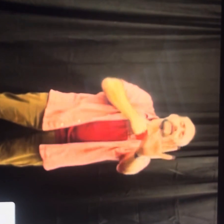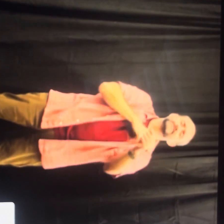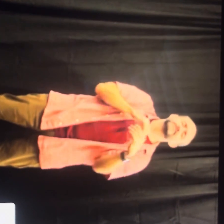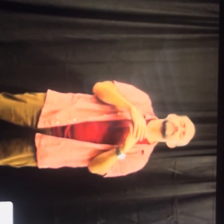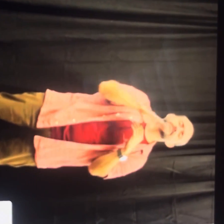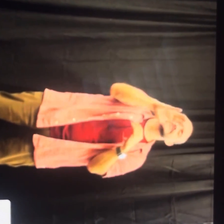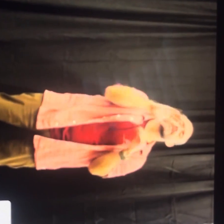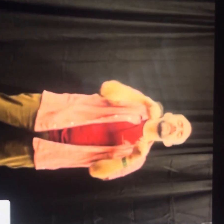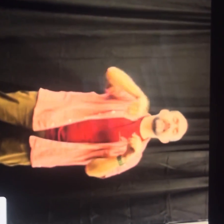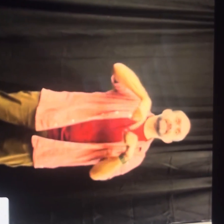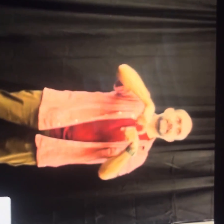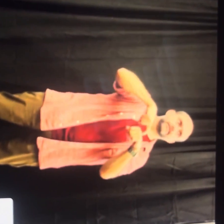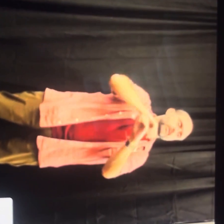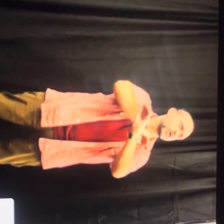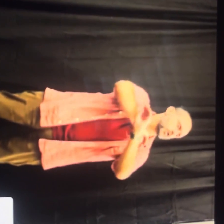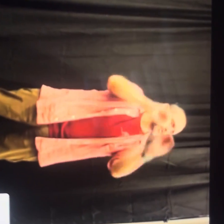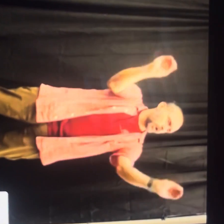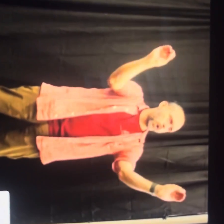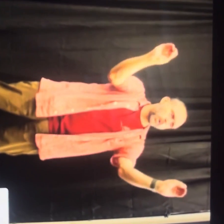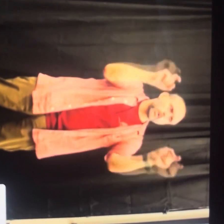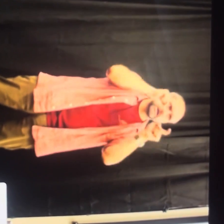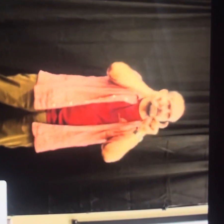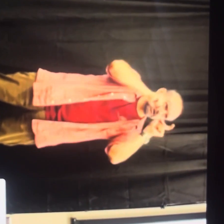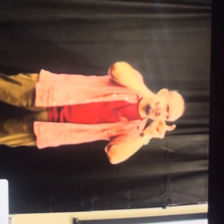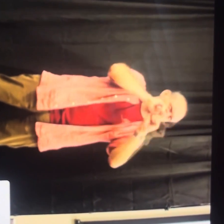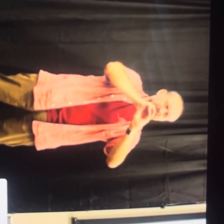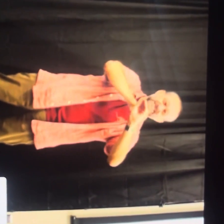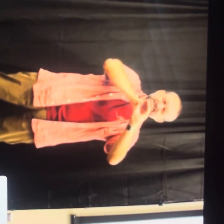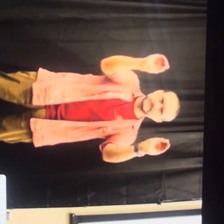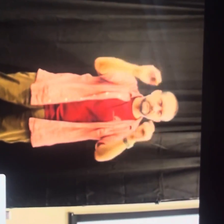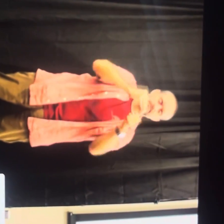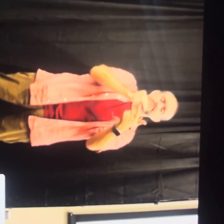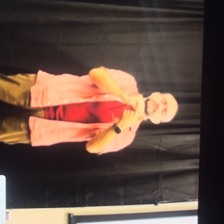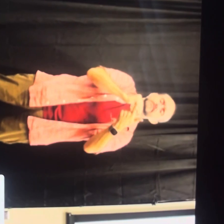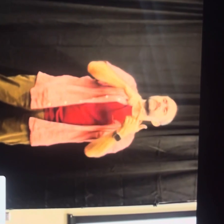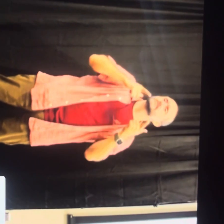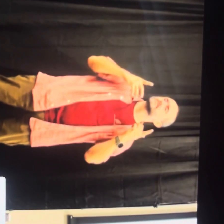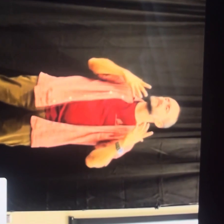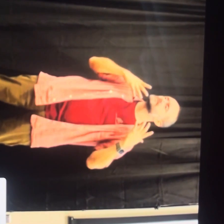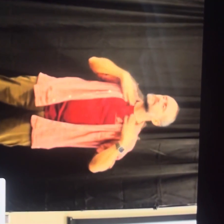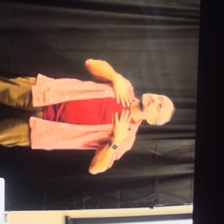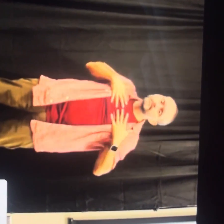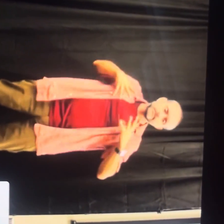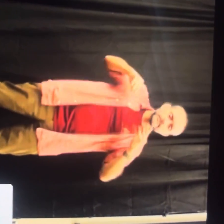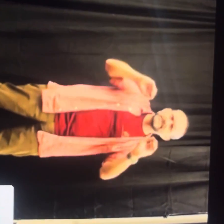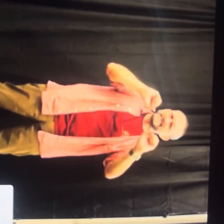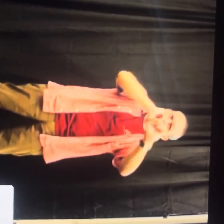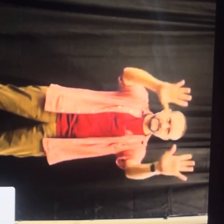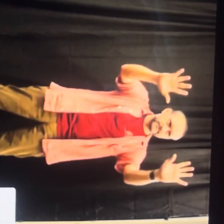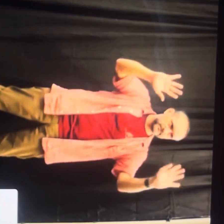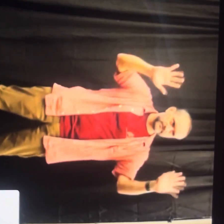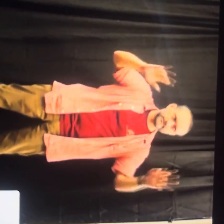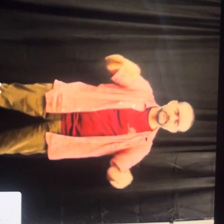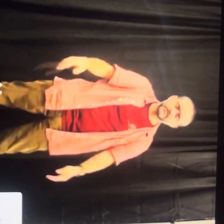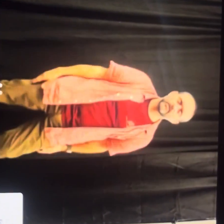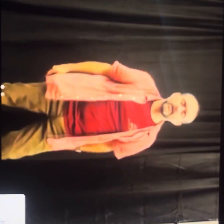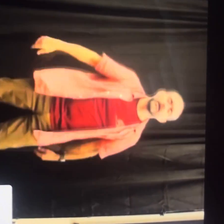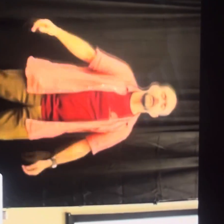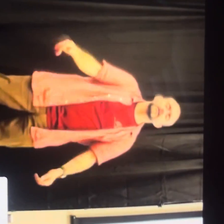I'm sorry, just hold on a second actually. This time, no facial expressions, none. And then I'm gonna not even do any